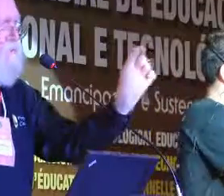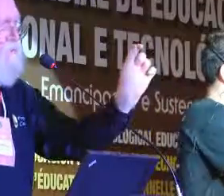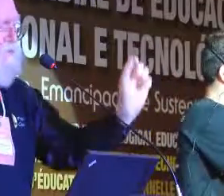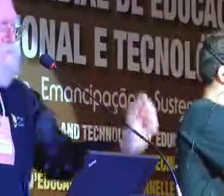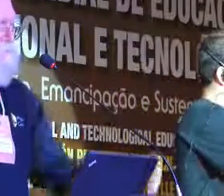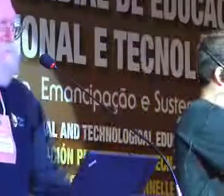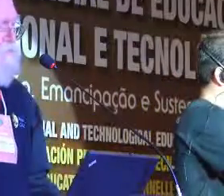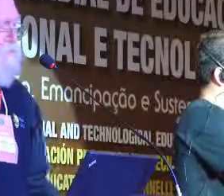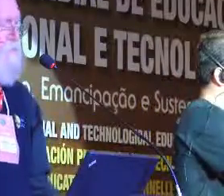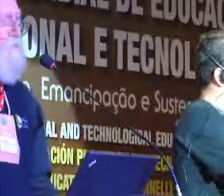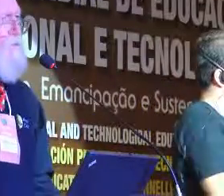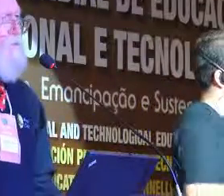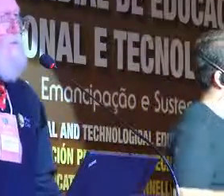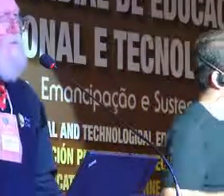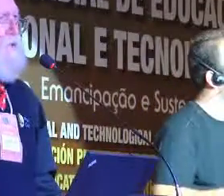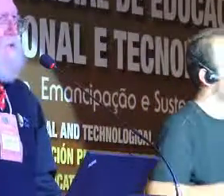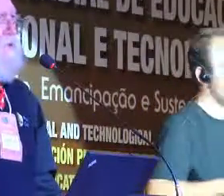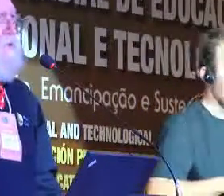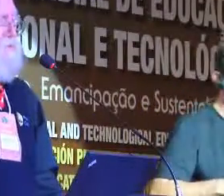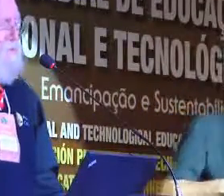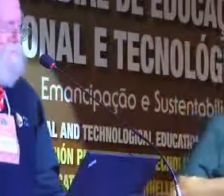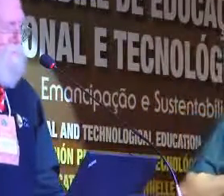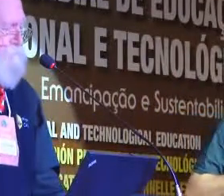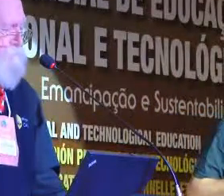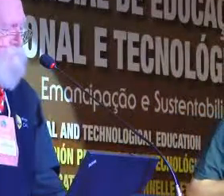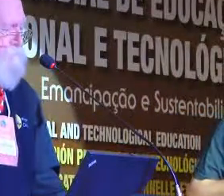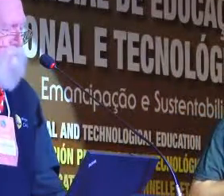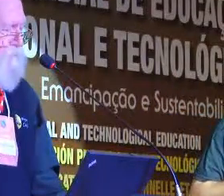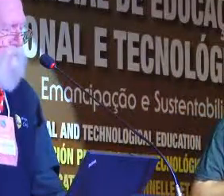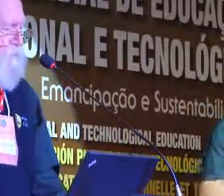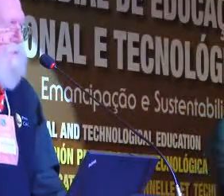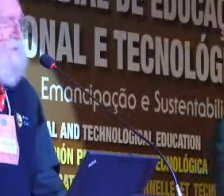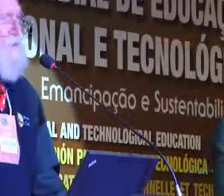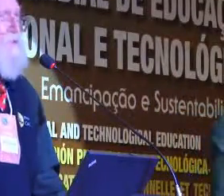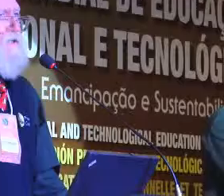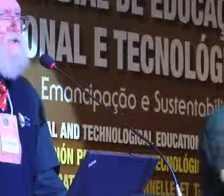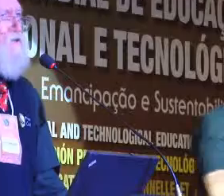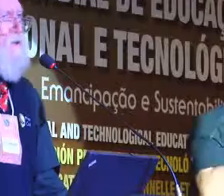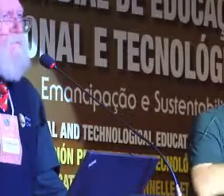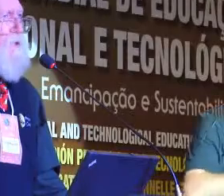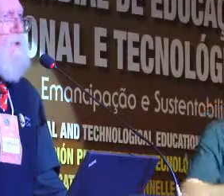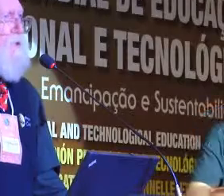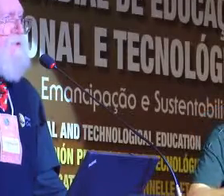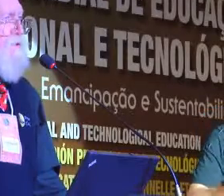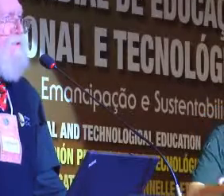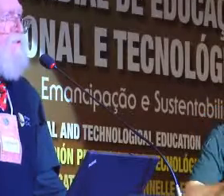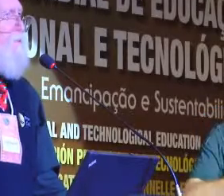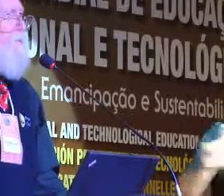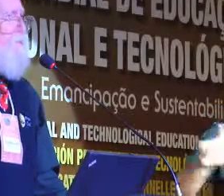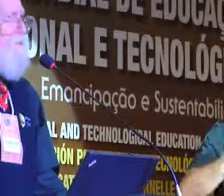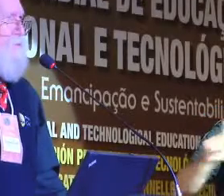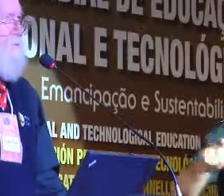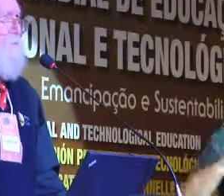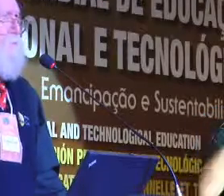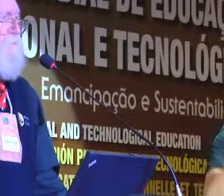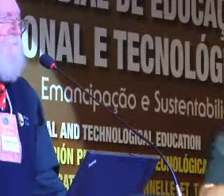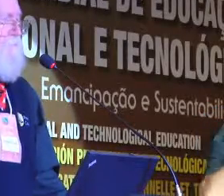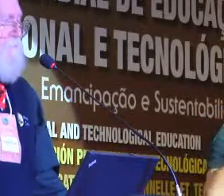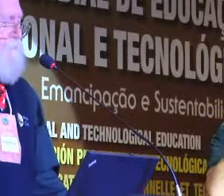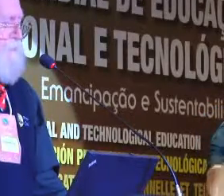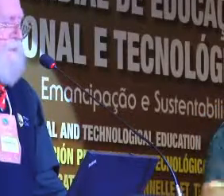diskless computer systems on their desktops. This is extremely easy to